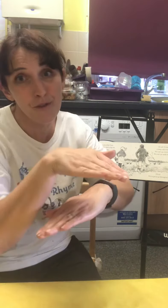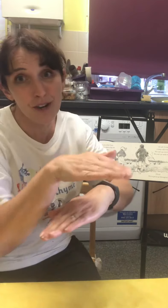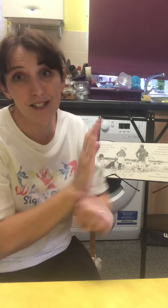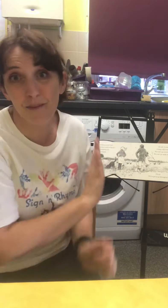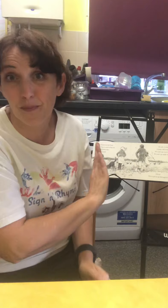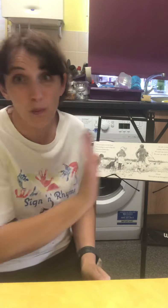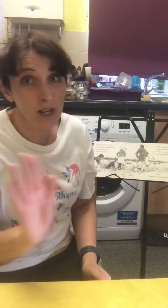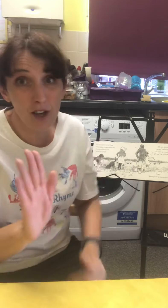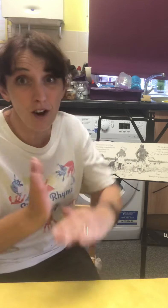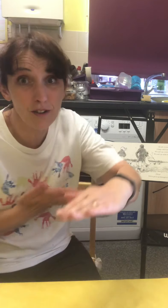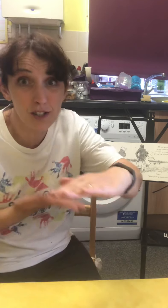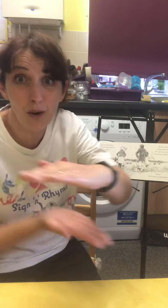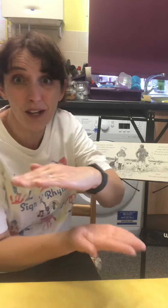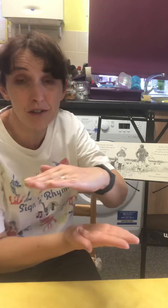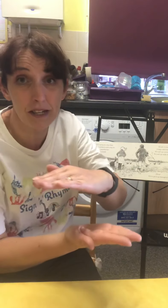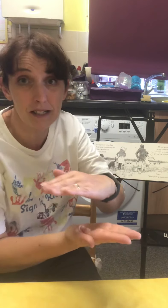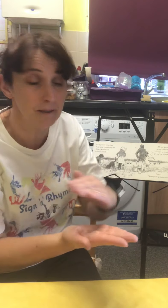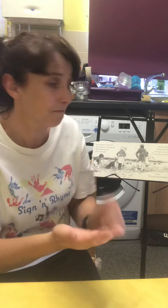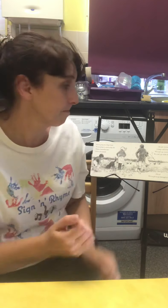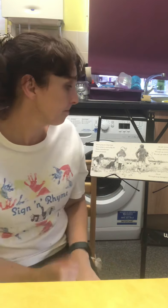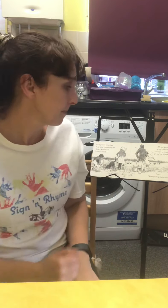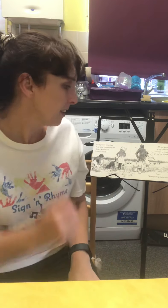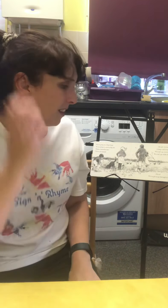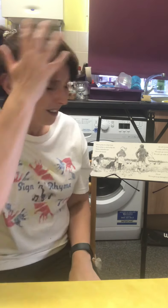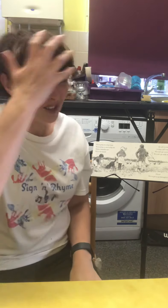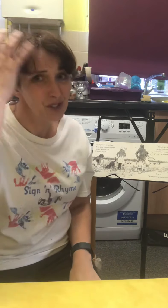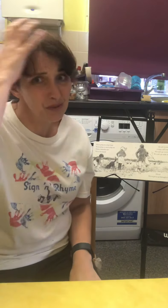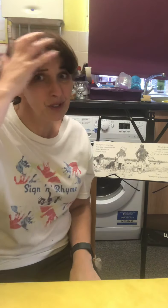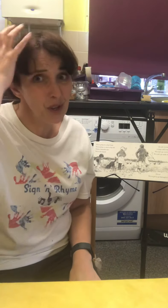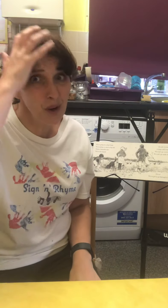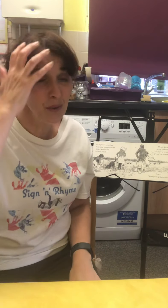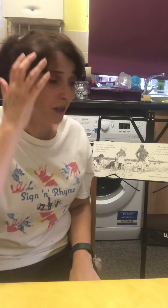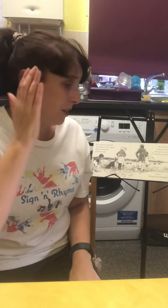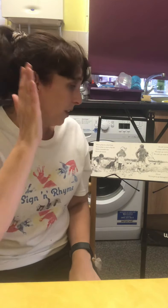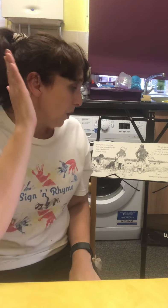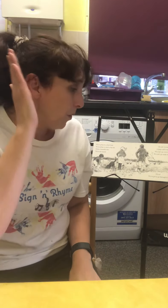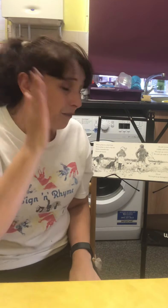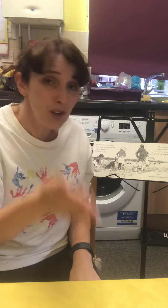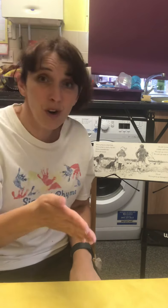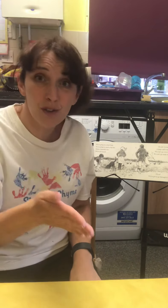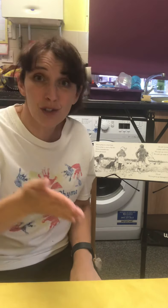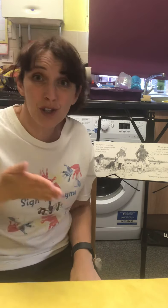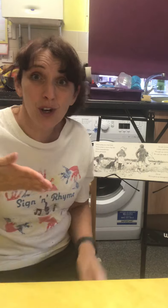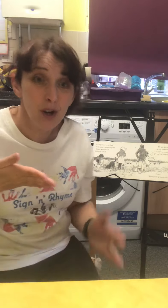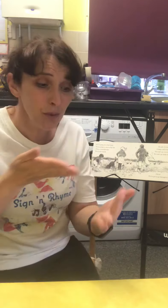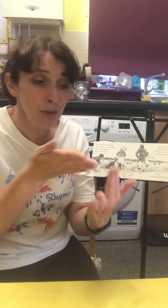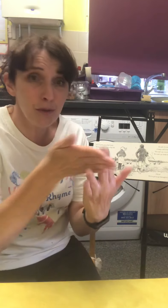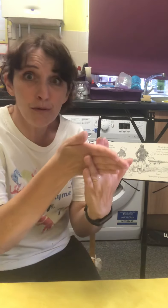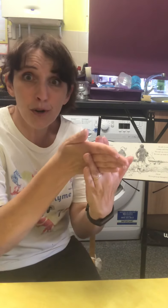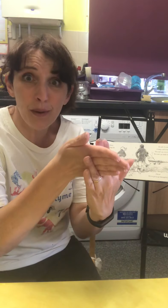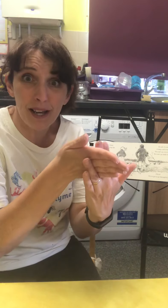it. We can't go under it. Oh no, we've got to go through it.